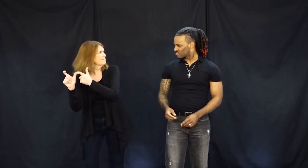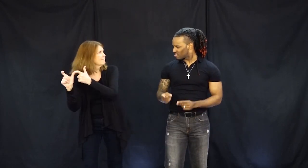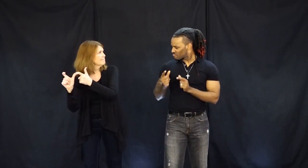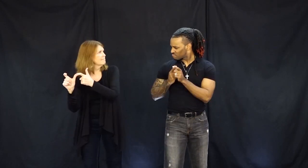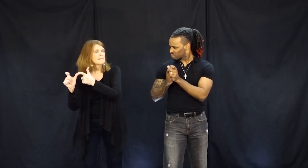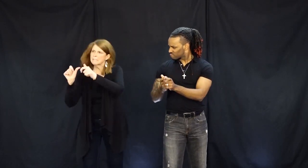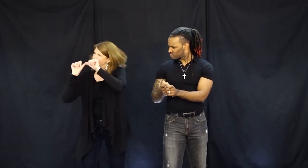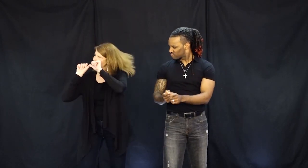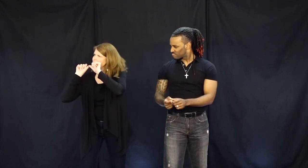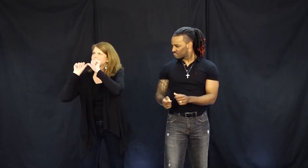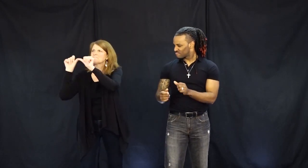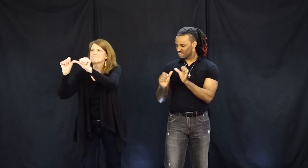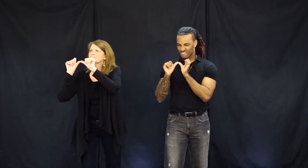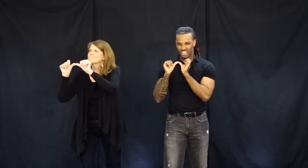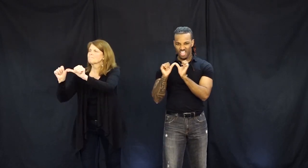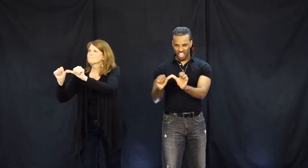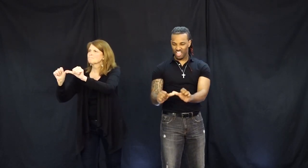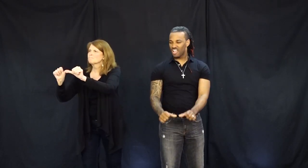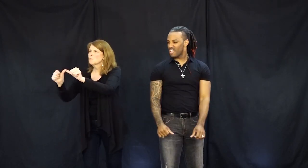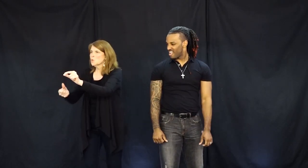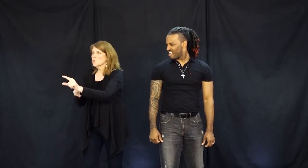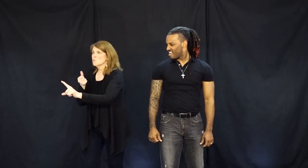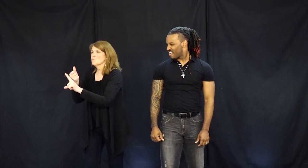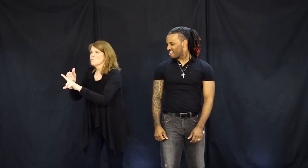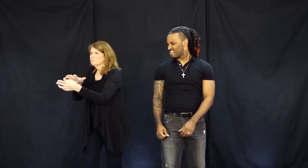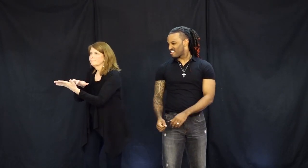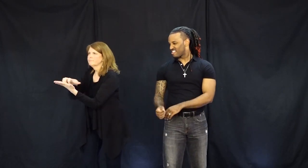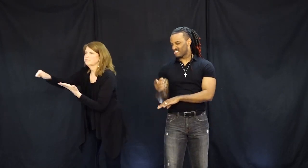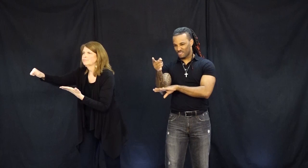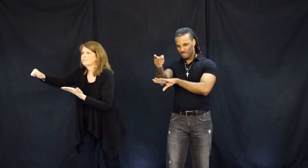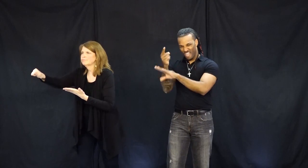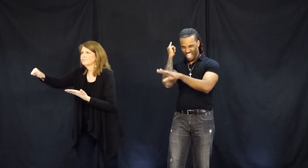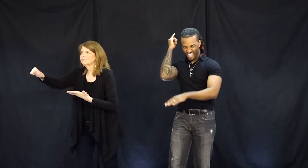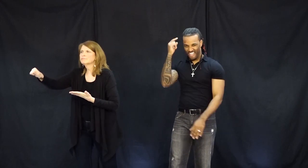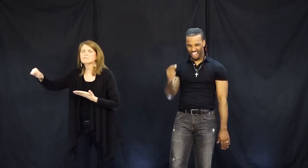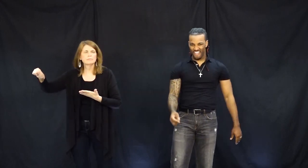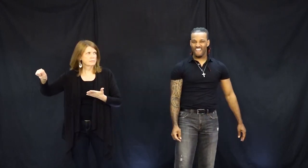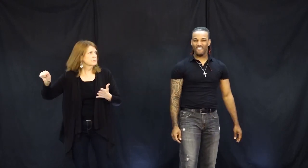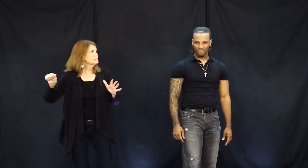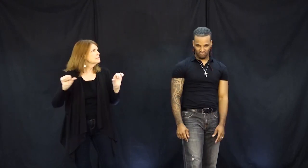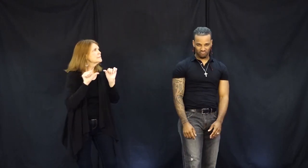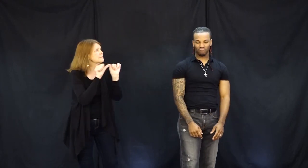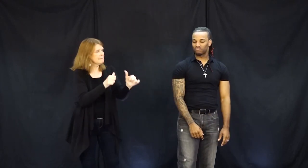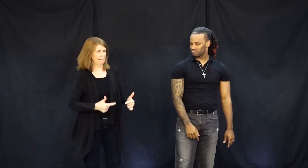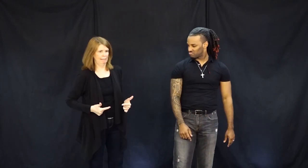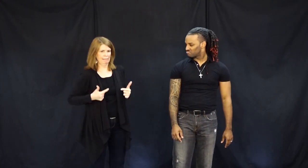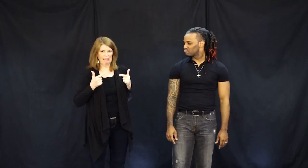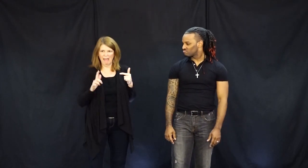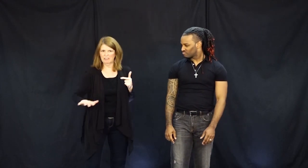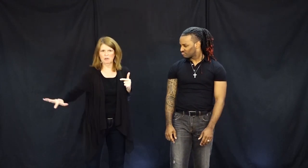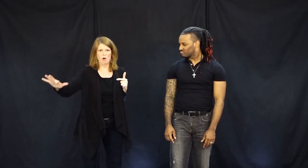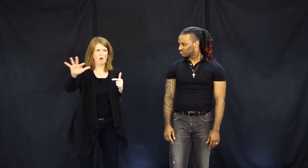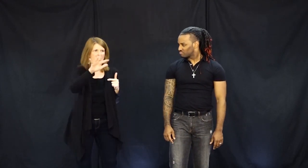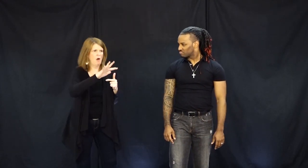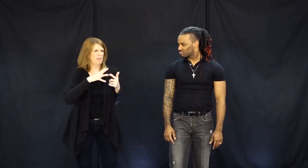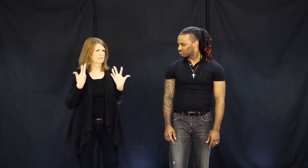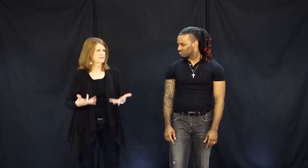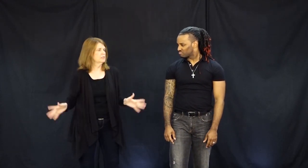Outlast. Hit 'em quick, get out fast. Stay alive until this horror show is past. We're gonna fly a lot